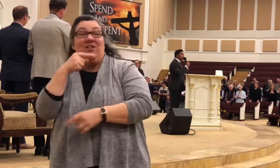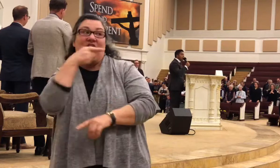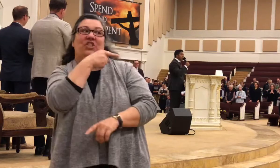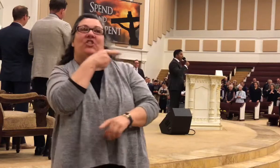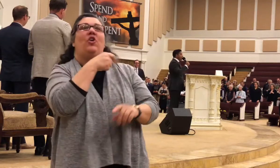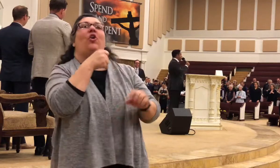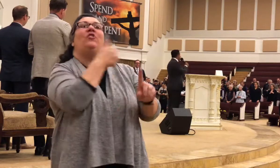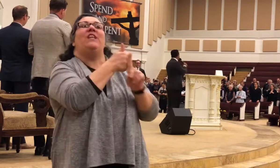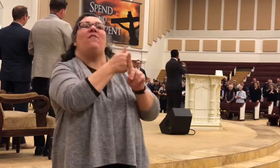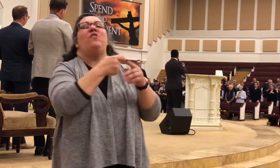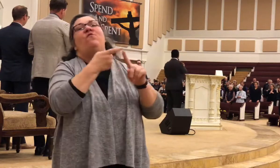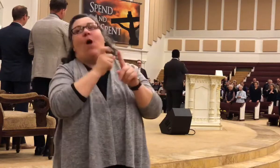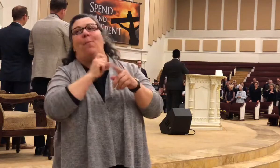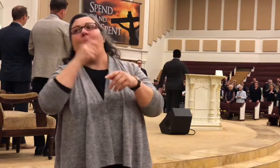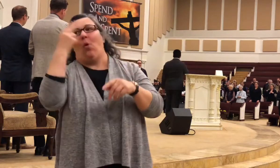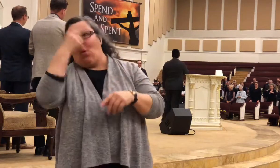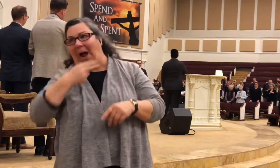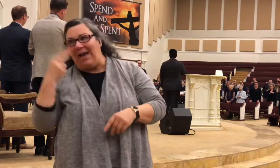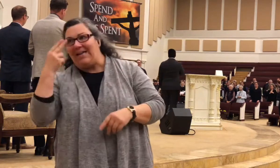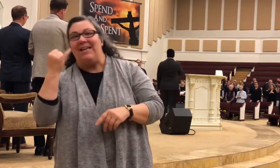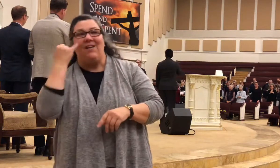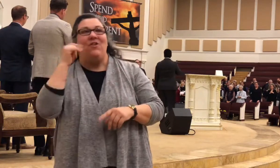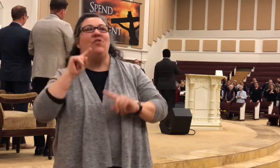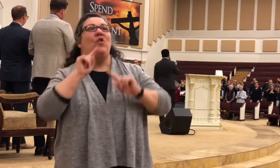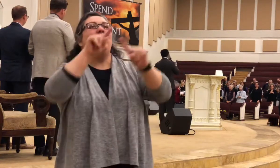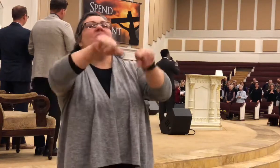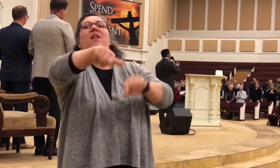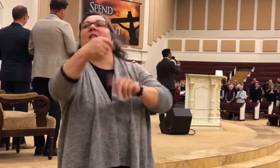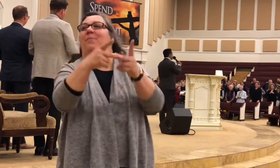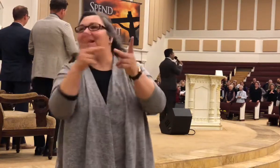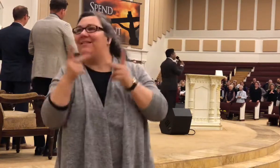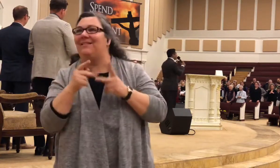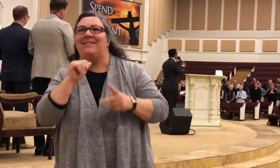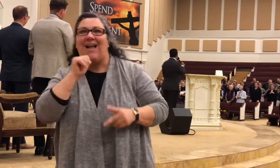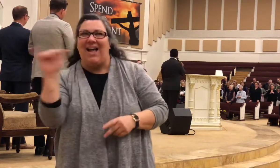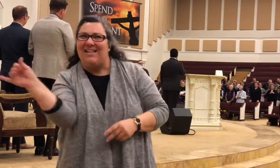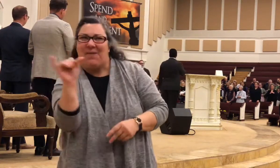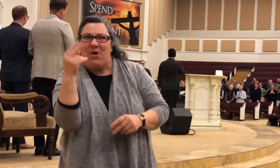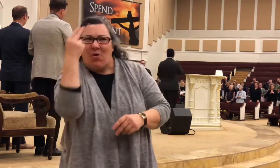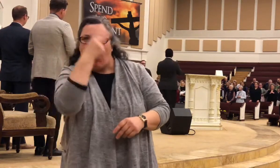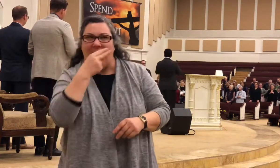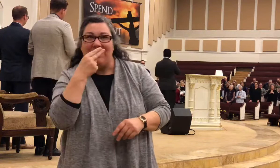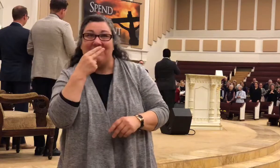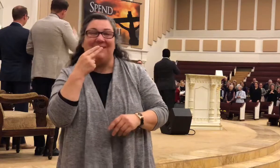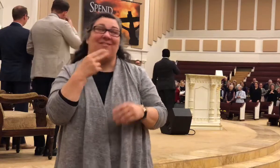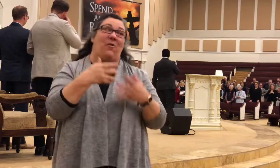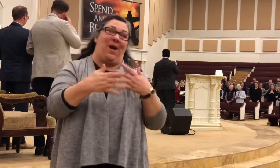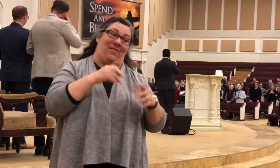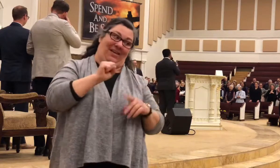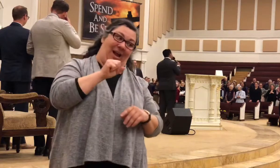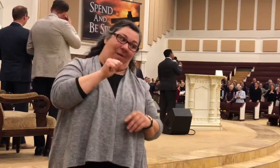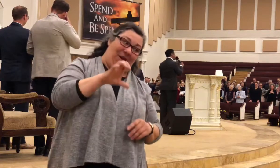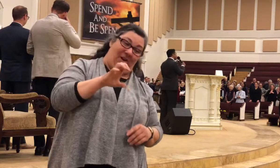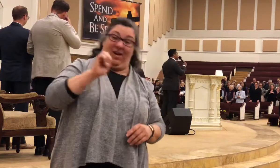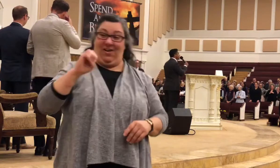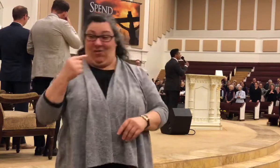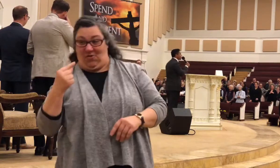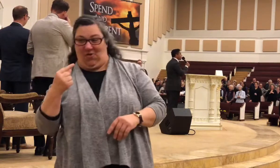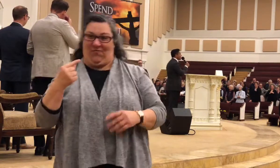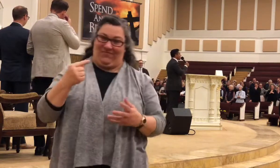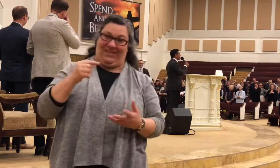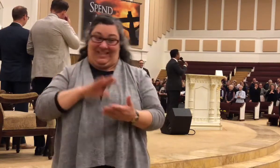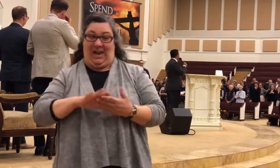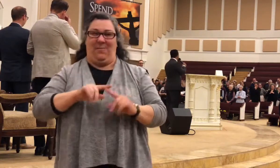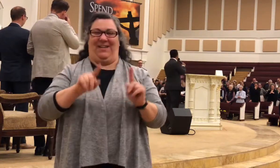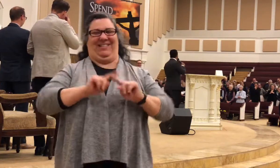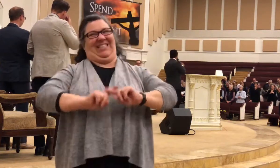so anytime you go somewhere that's not like Hawaii, even if it is Sacramento or Elk Grove, you know, it's a little bit